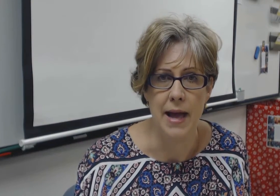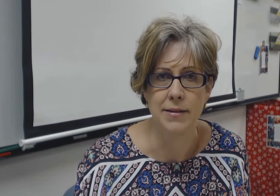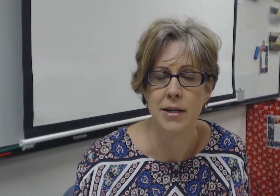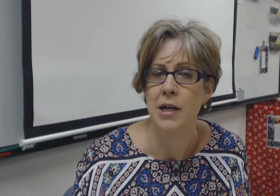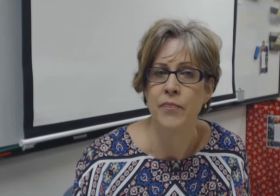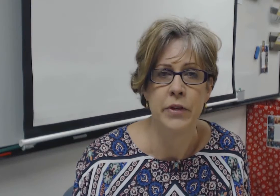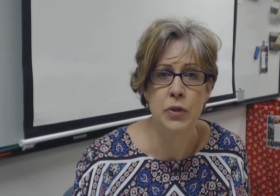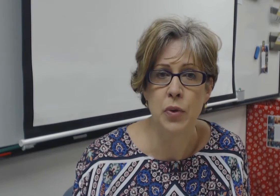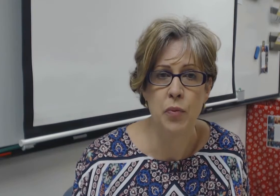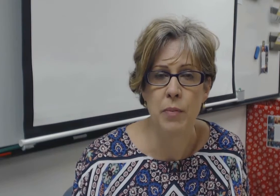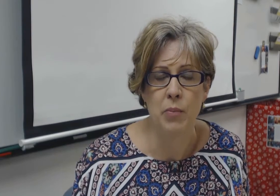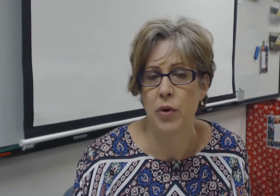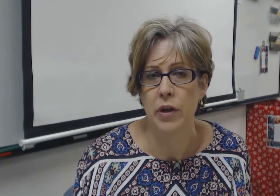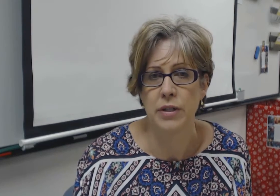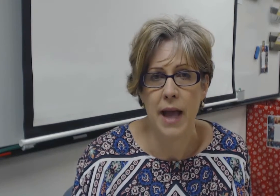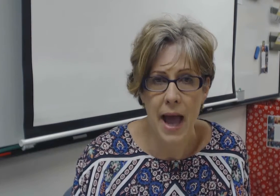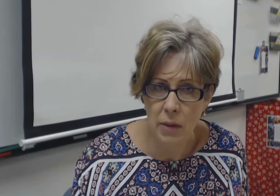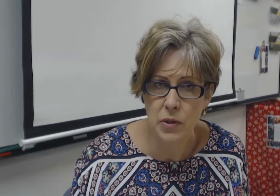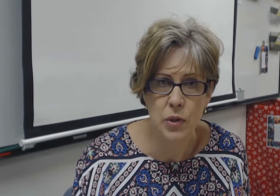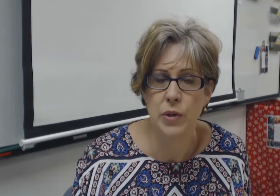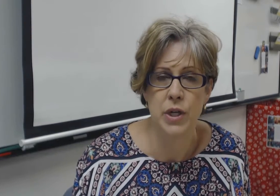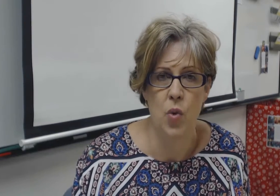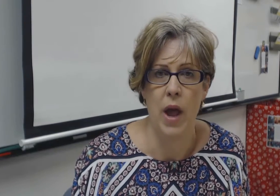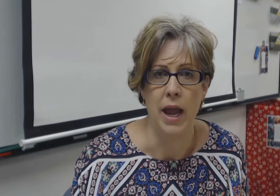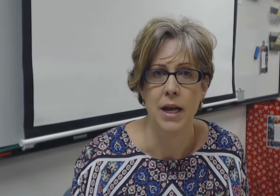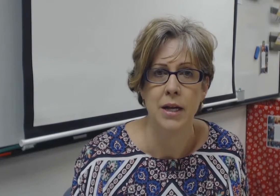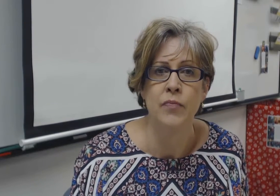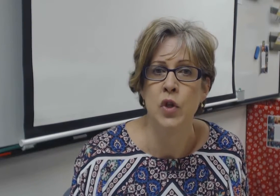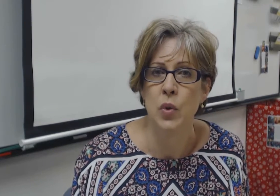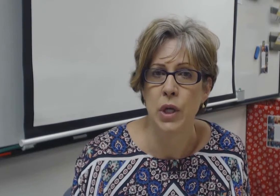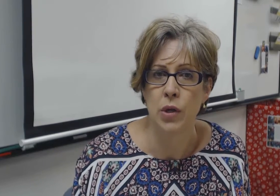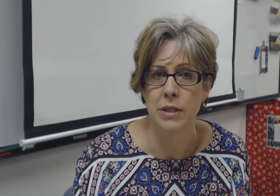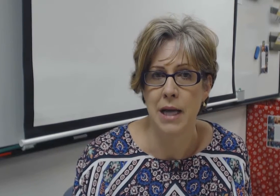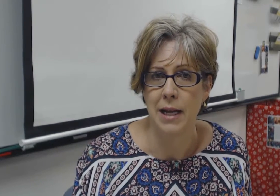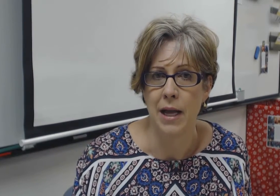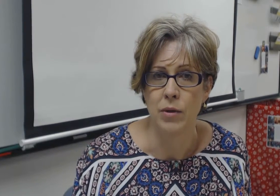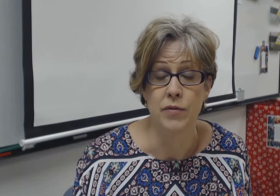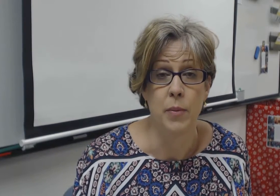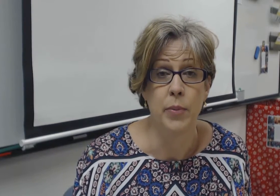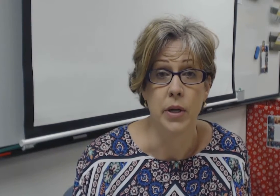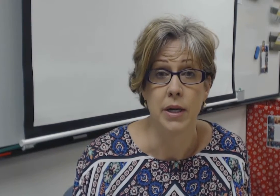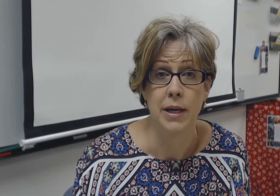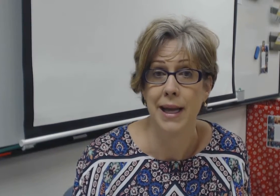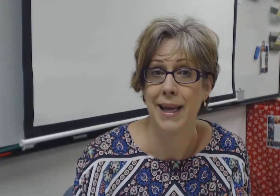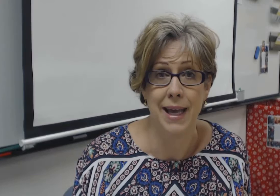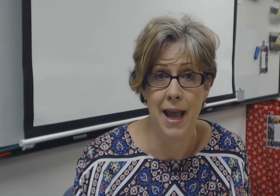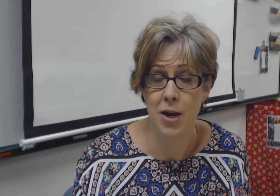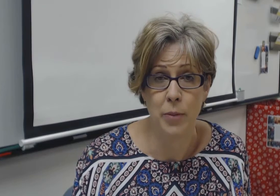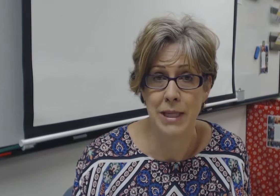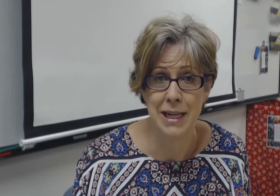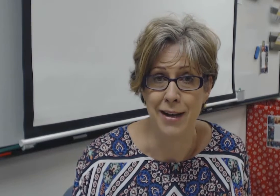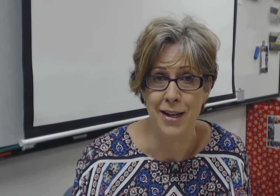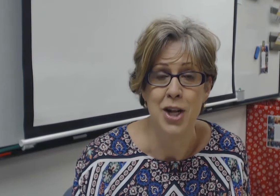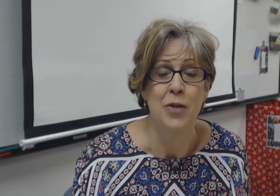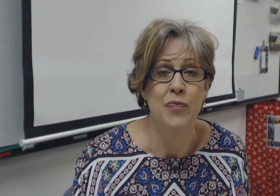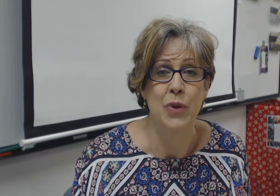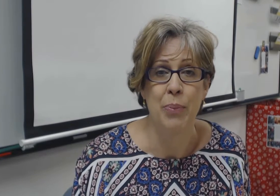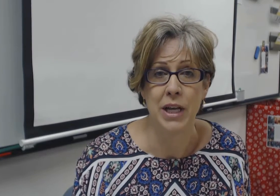ask. Just remember, there's absolutely no way you can learn sign language from a book. It cannot be done. The